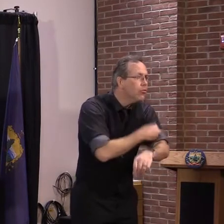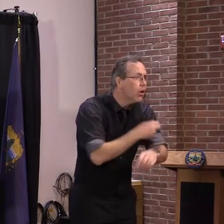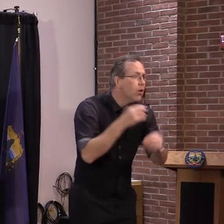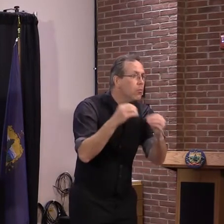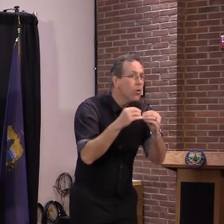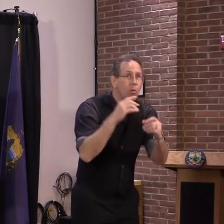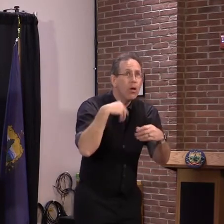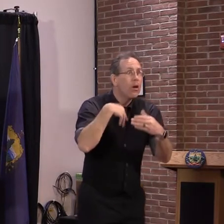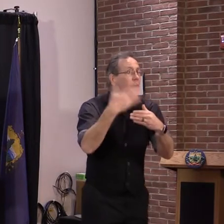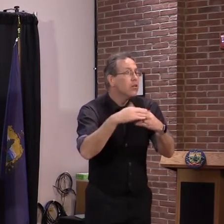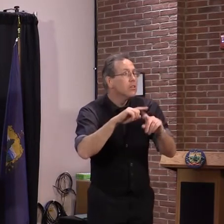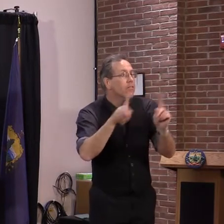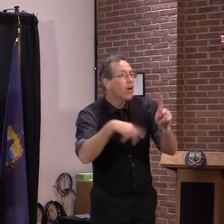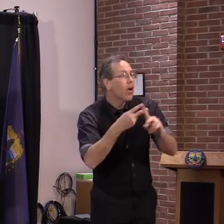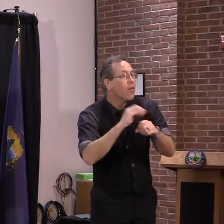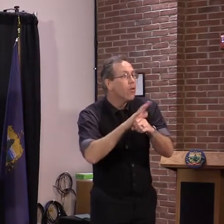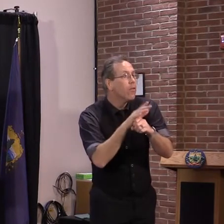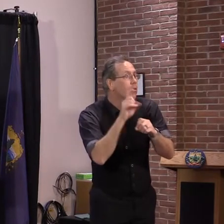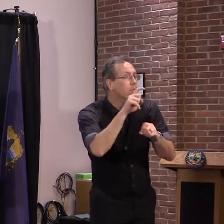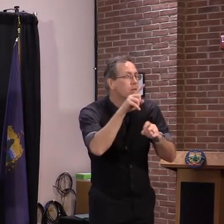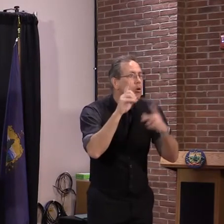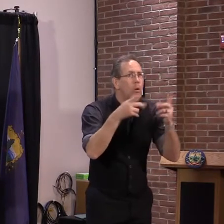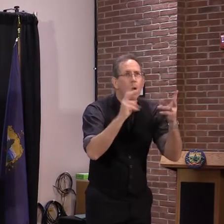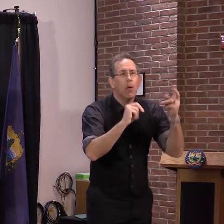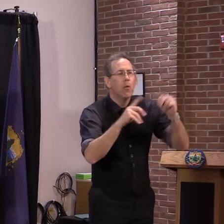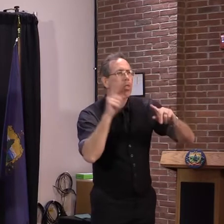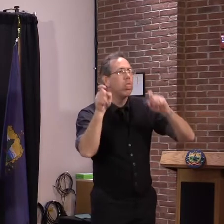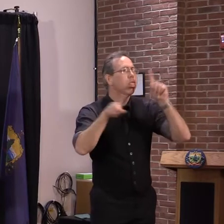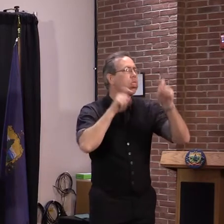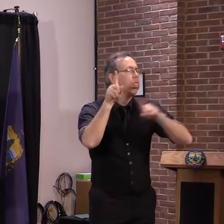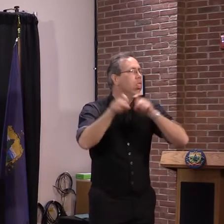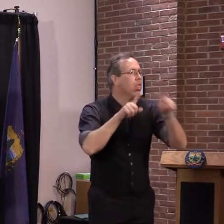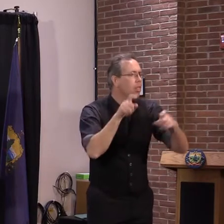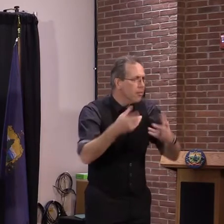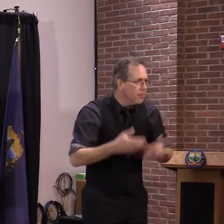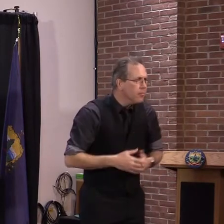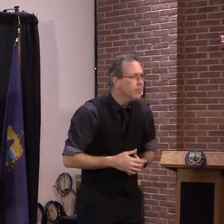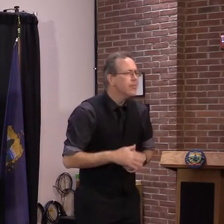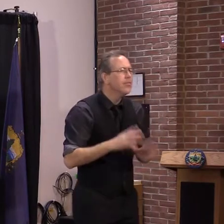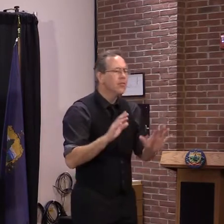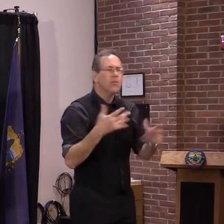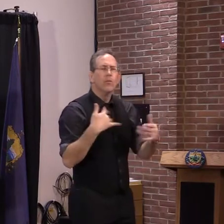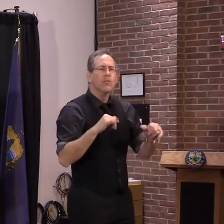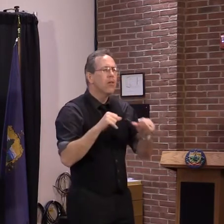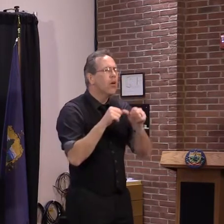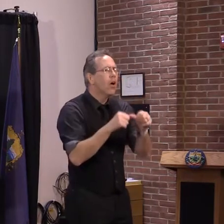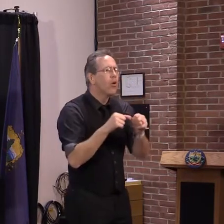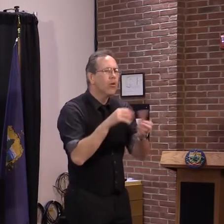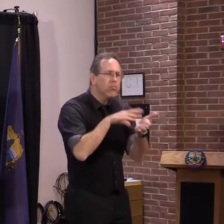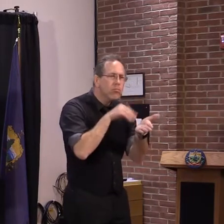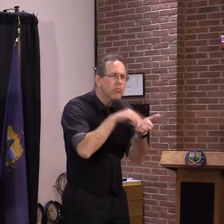might impact these numbers differently. And that's why this is still an ongoing